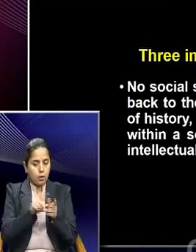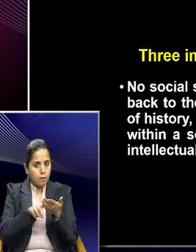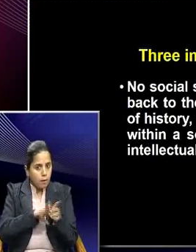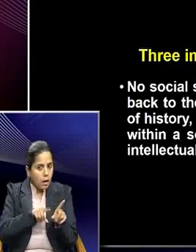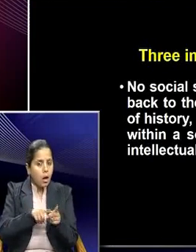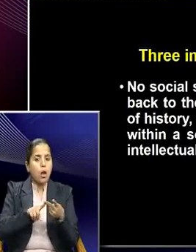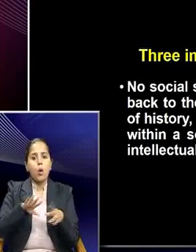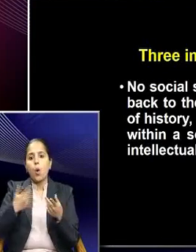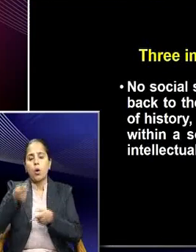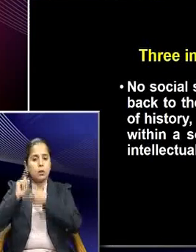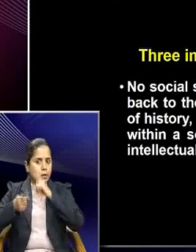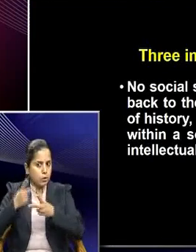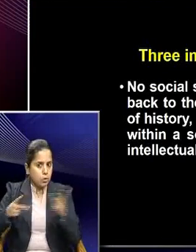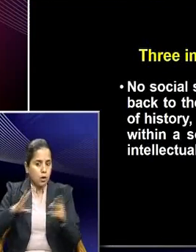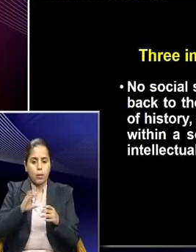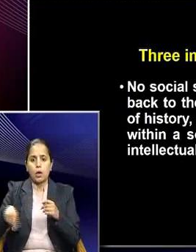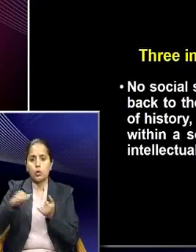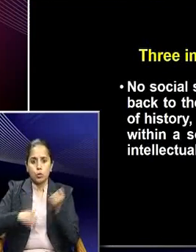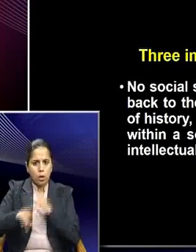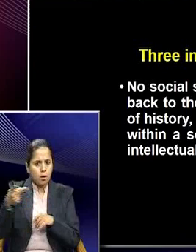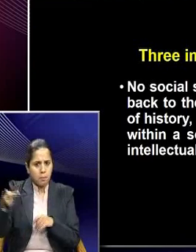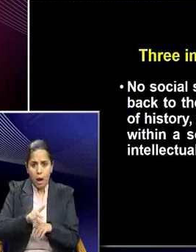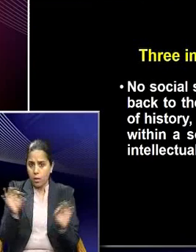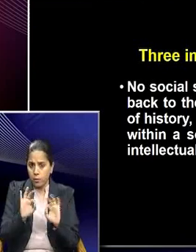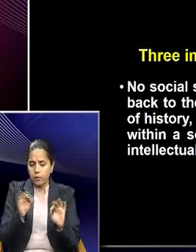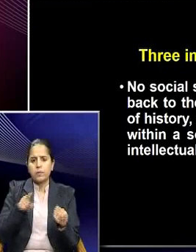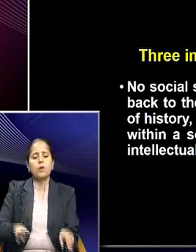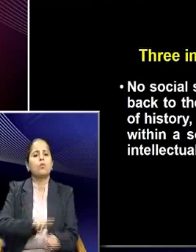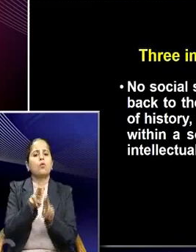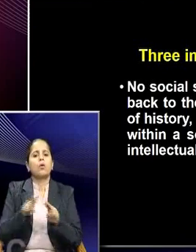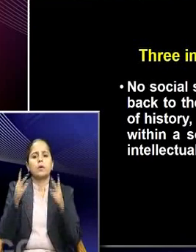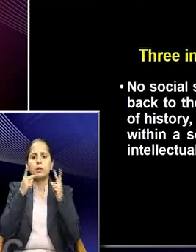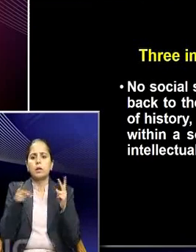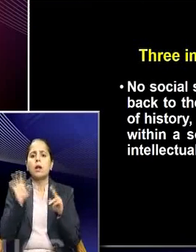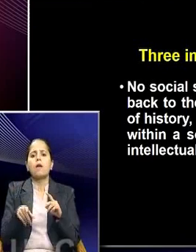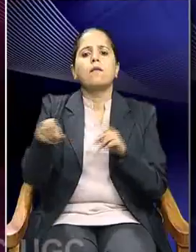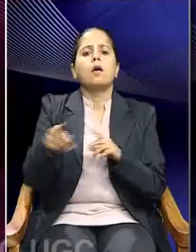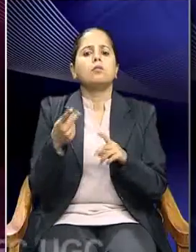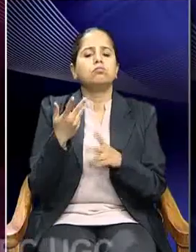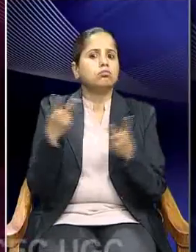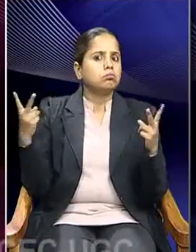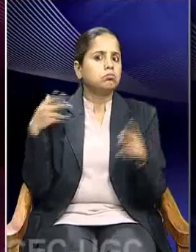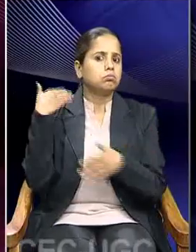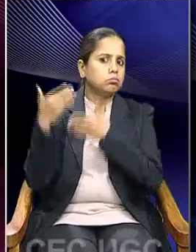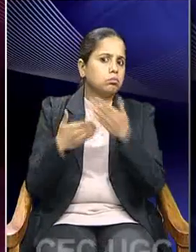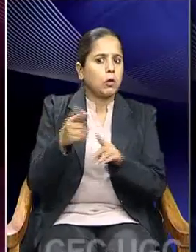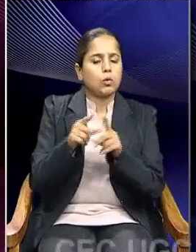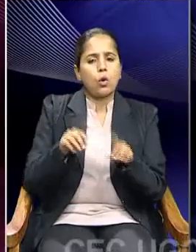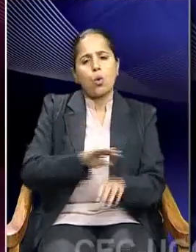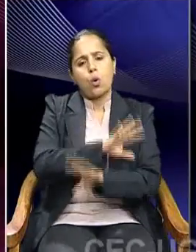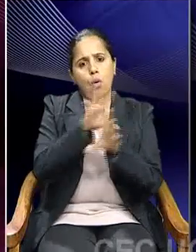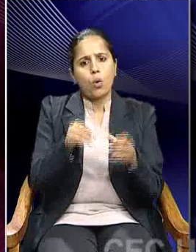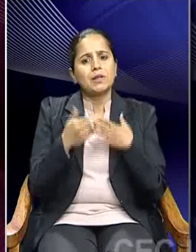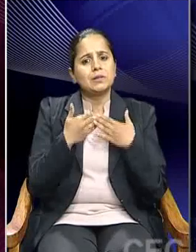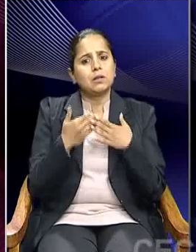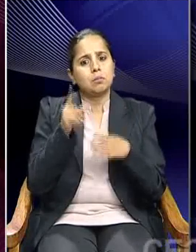and intersection within a society has completed its intellectual journey. So every study has to